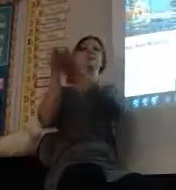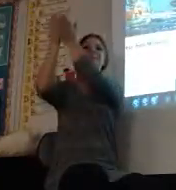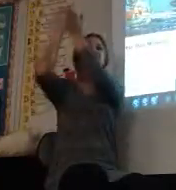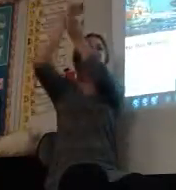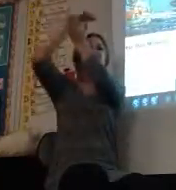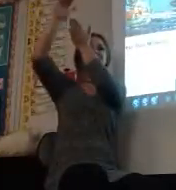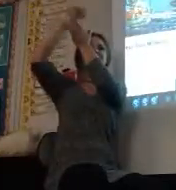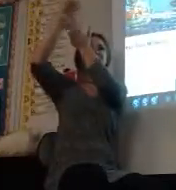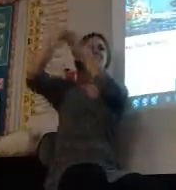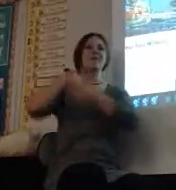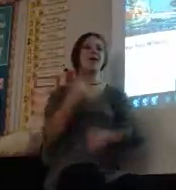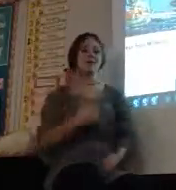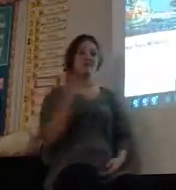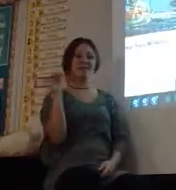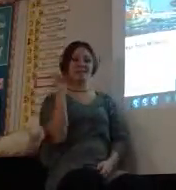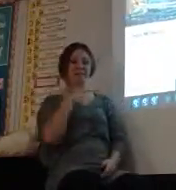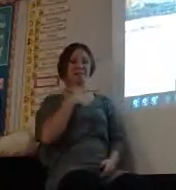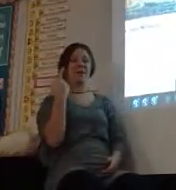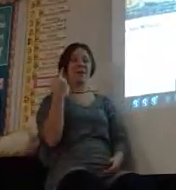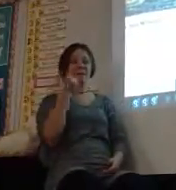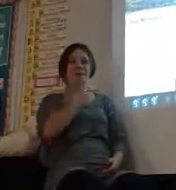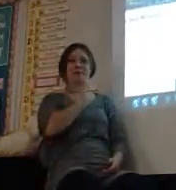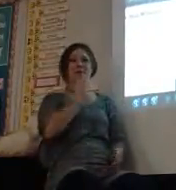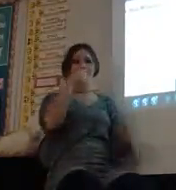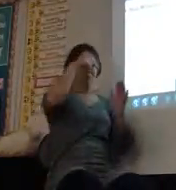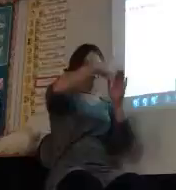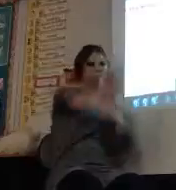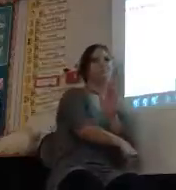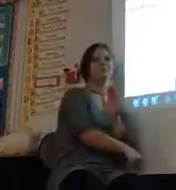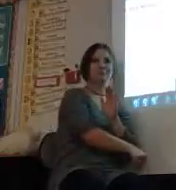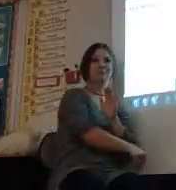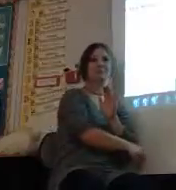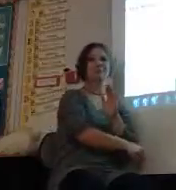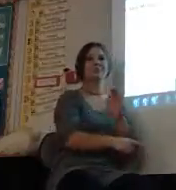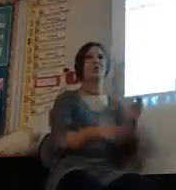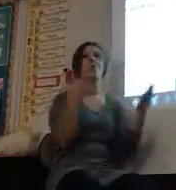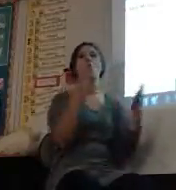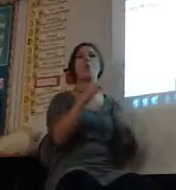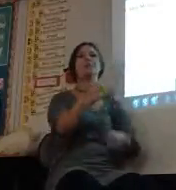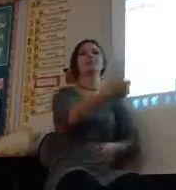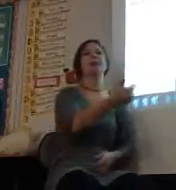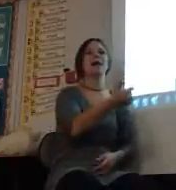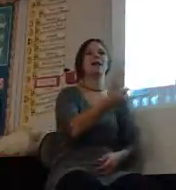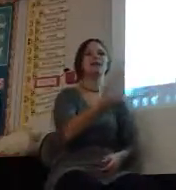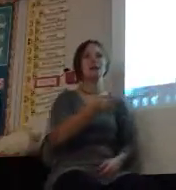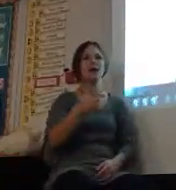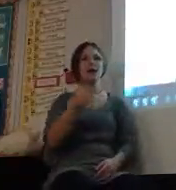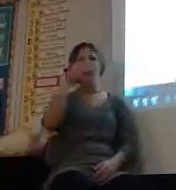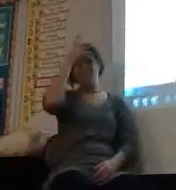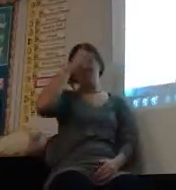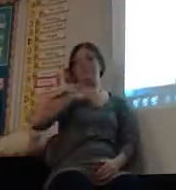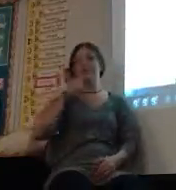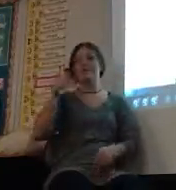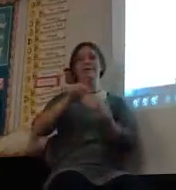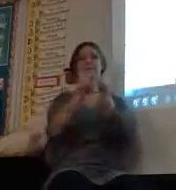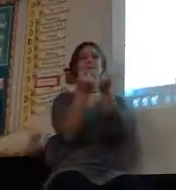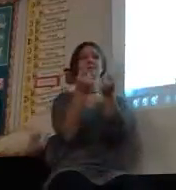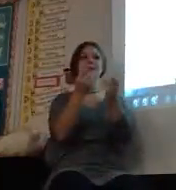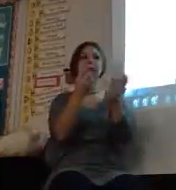myself," Khatib says. What's next? Khatib and his team are planning new adventures for Ocean One, such